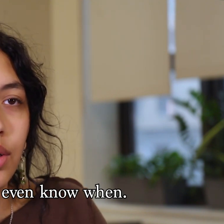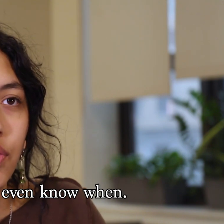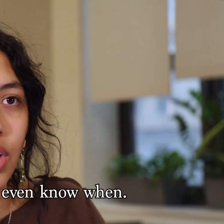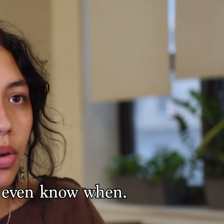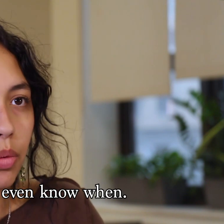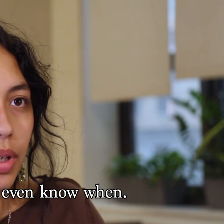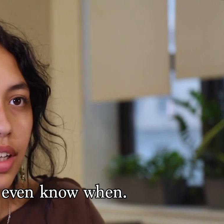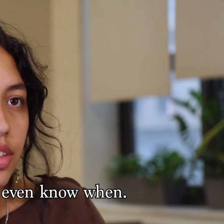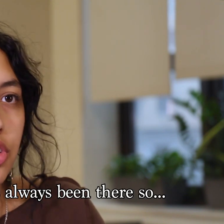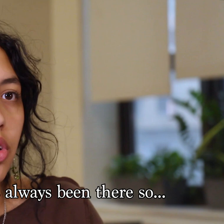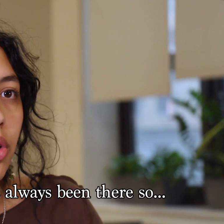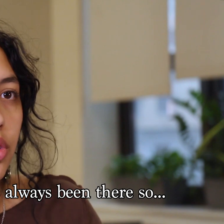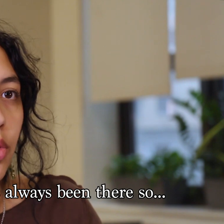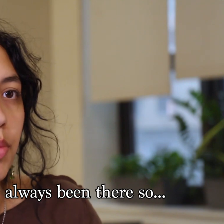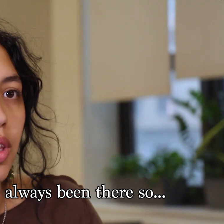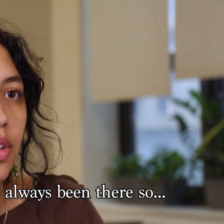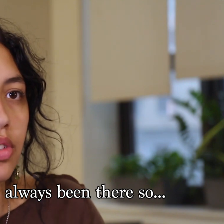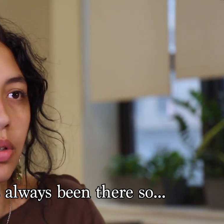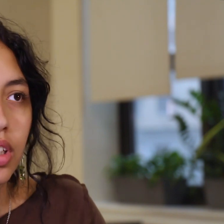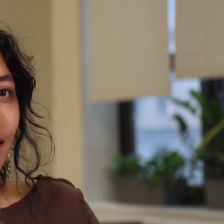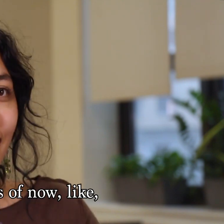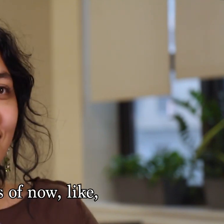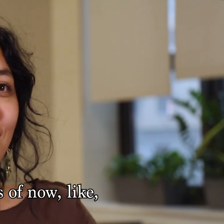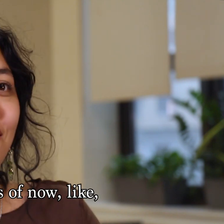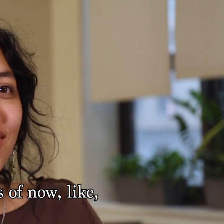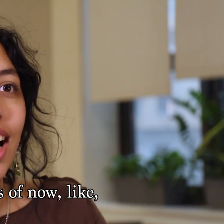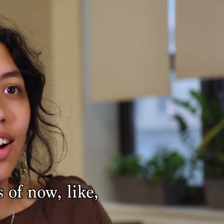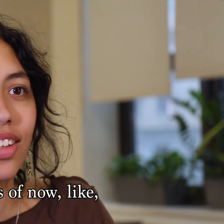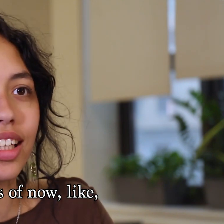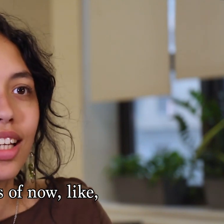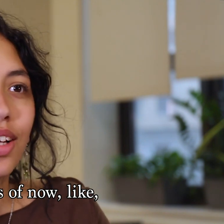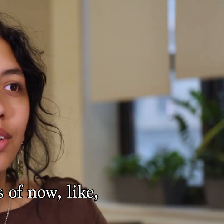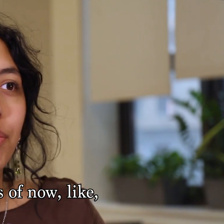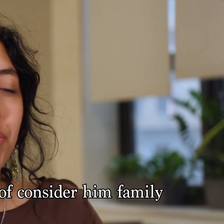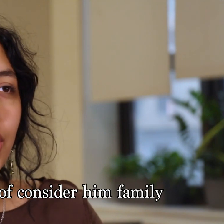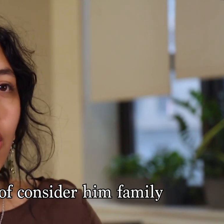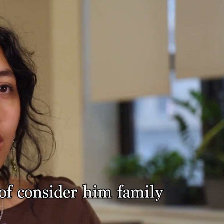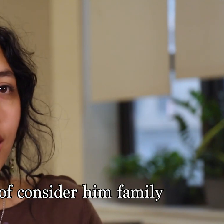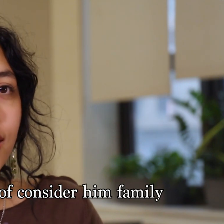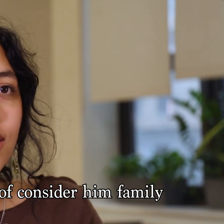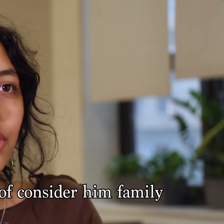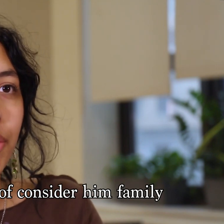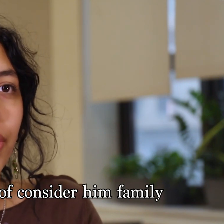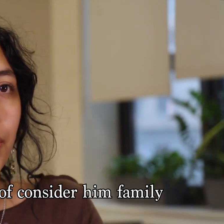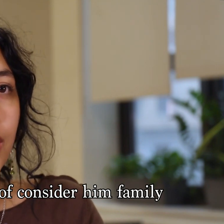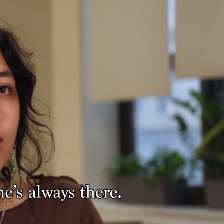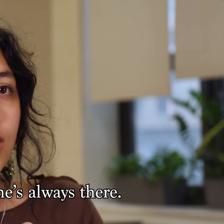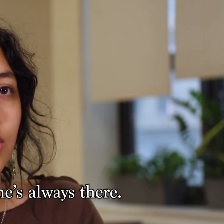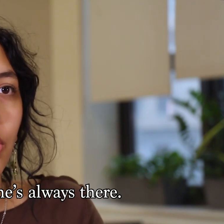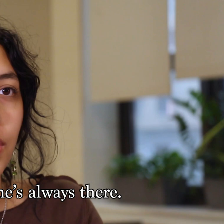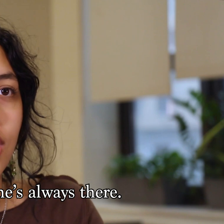don't even know when. It's just, he's always been there. So as of now, like, we all kind of consider him family since he's always